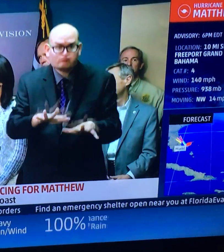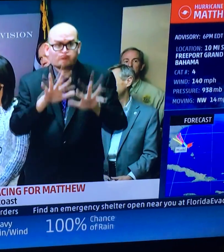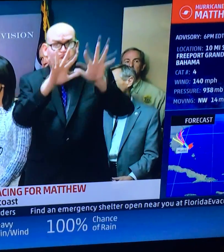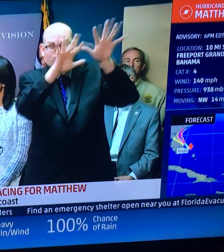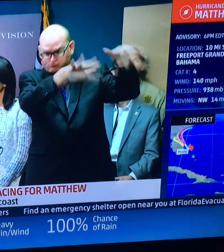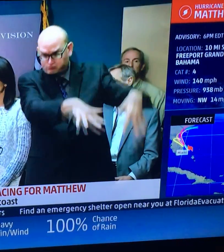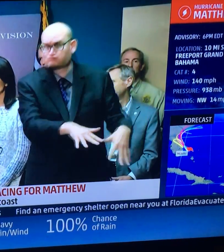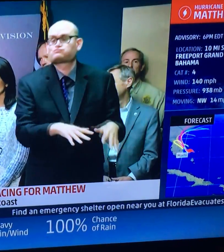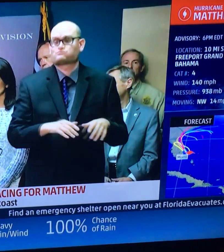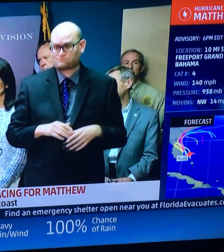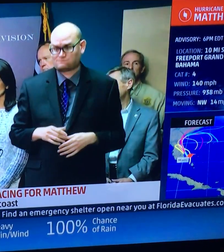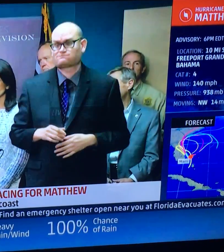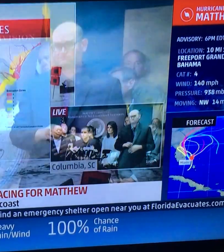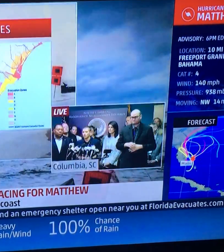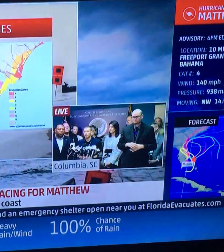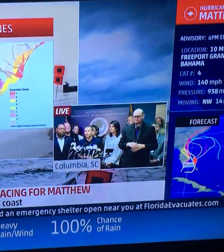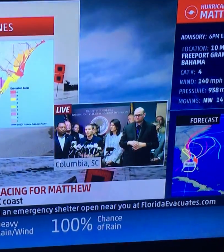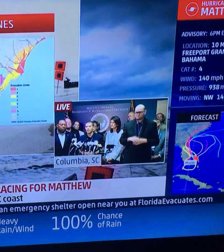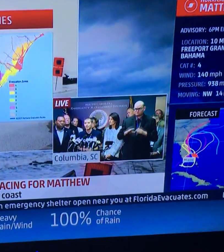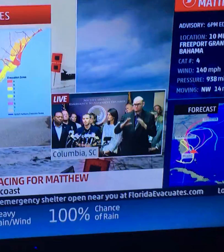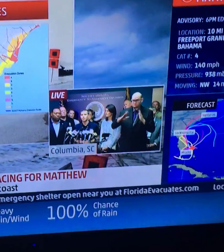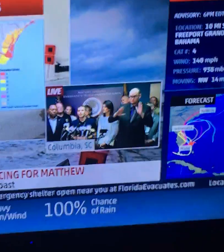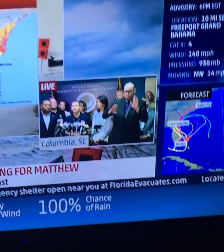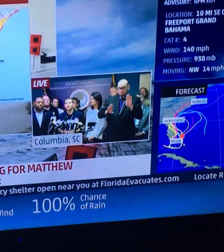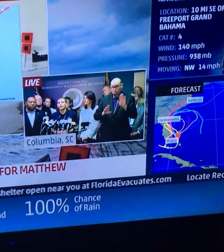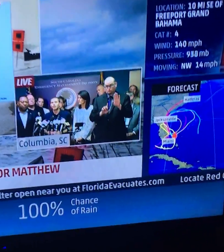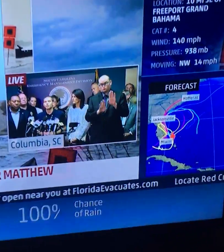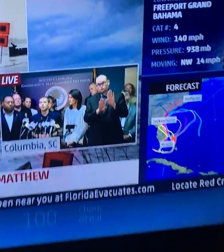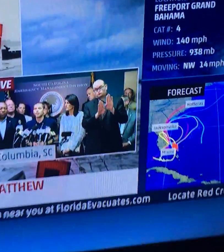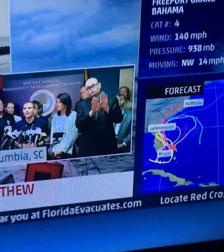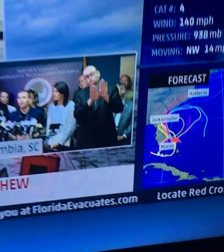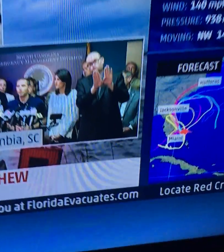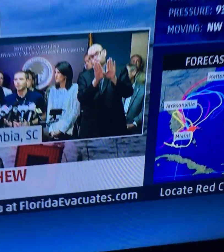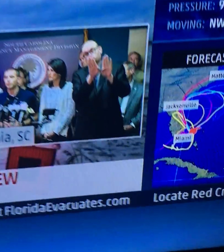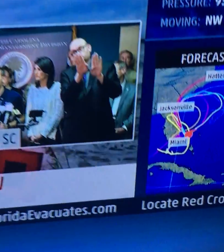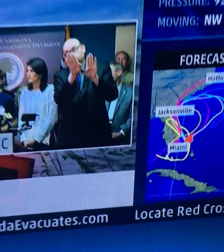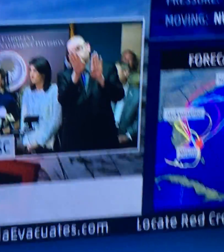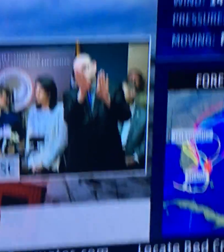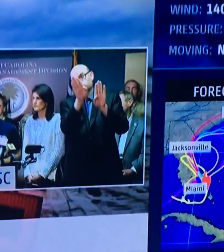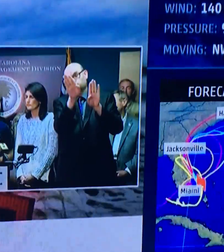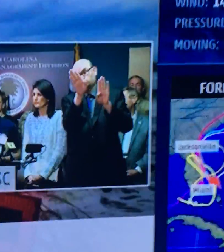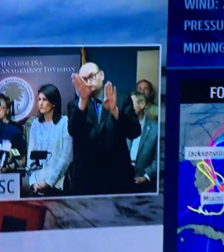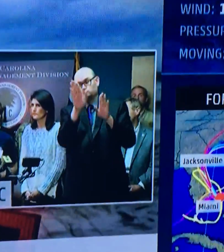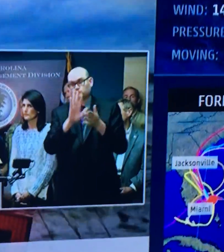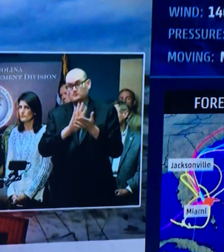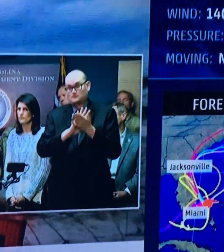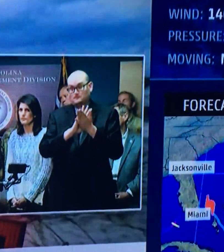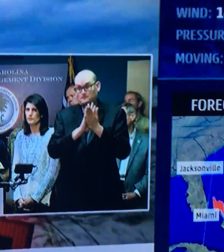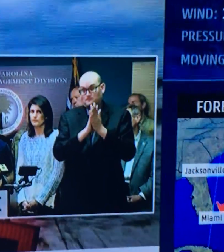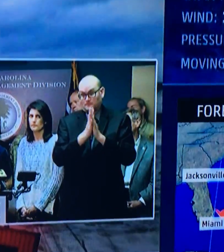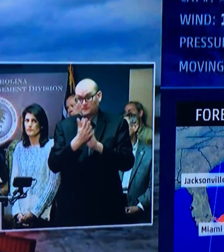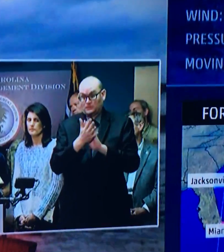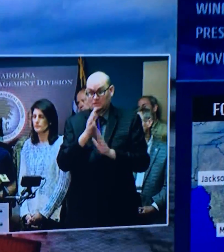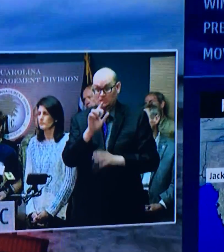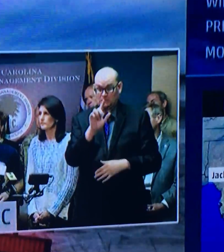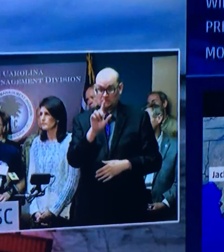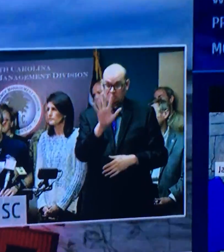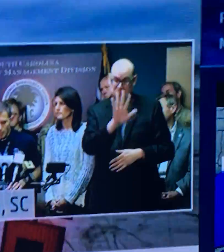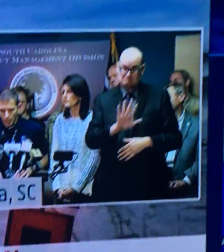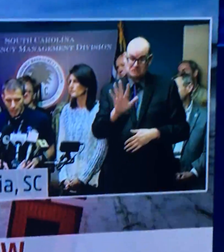also, as it's moving off the South Carolina coast, we still are expecting it to be a strong Category 2 hurricane with winds around 110 miles per